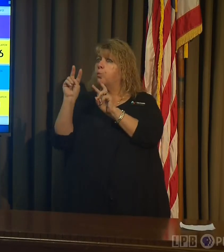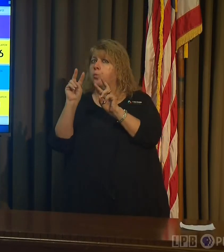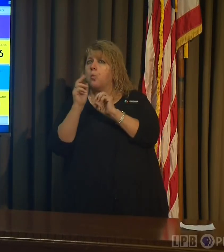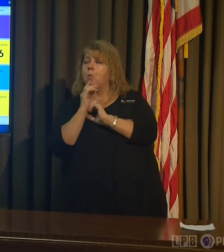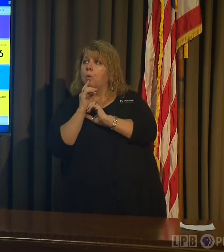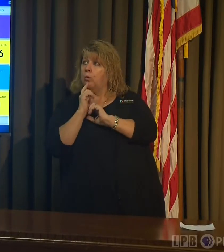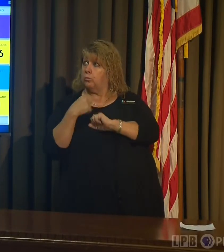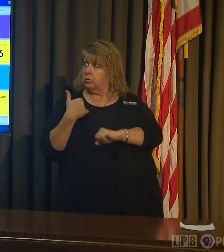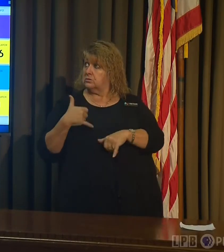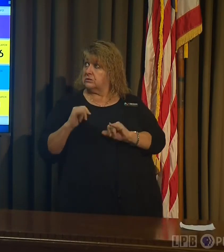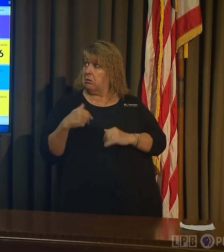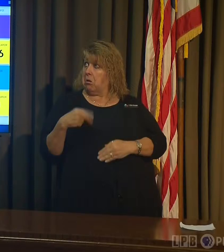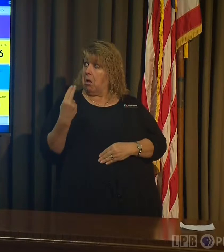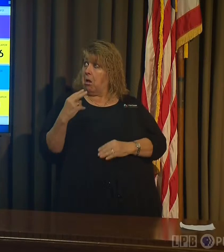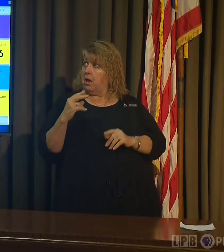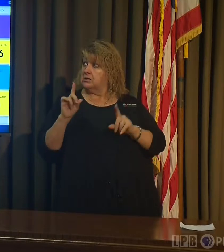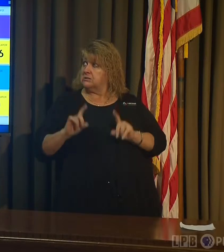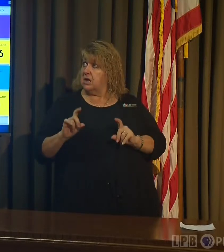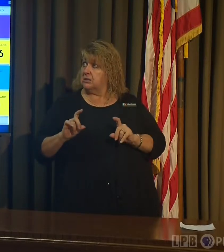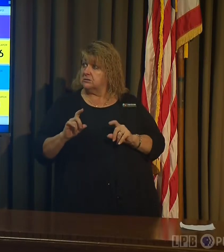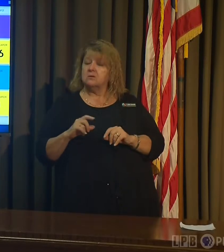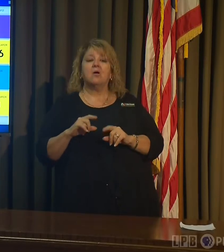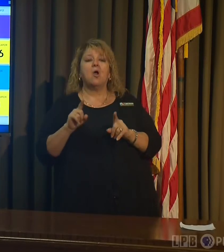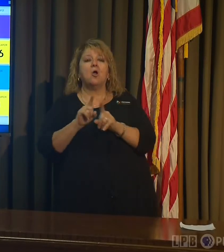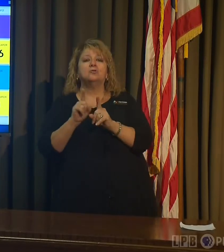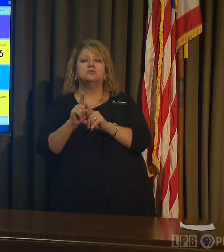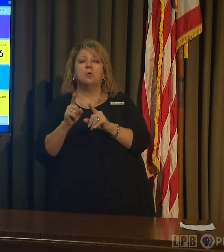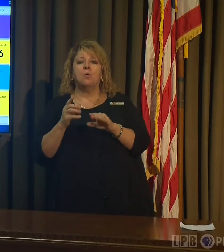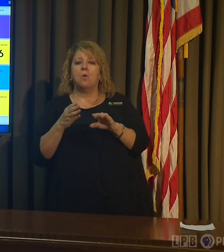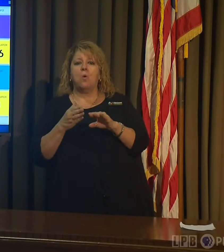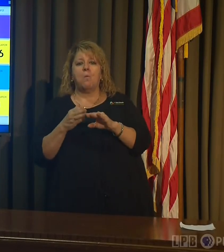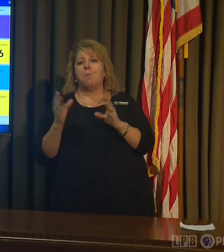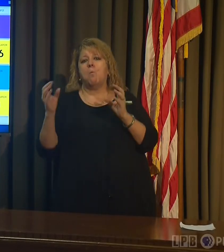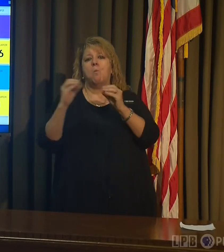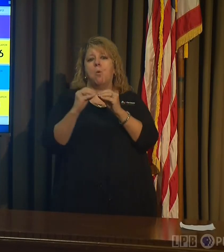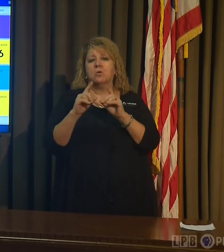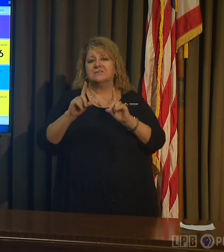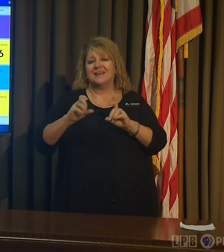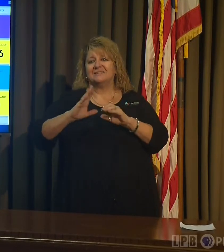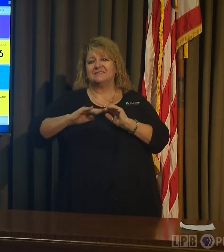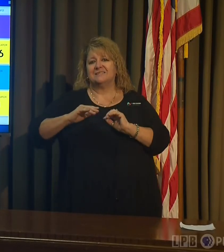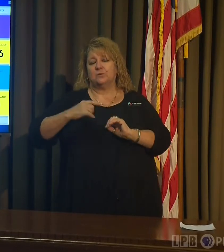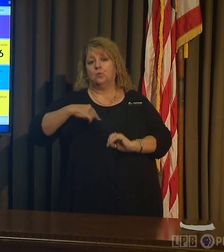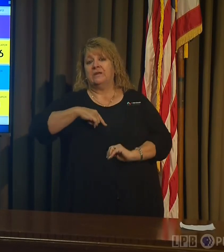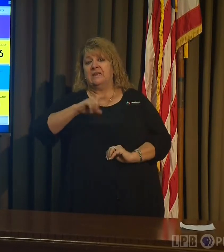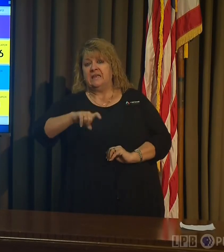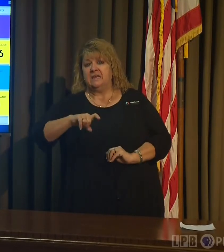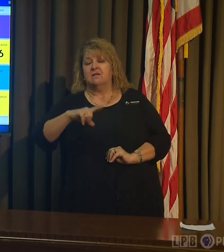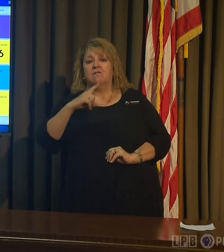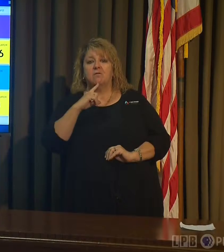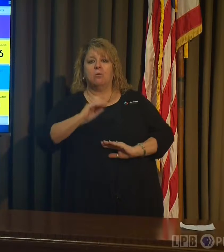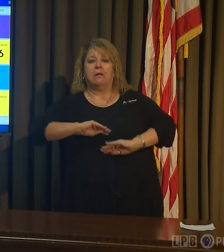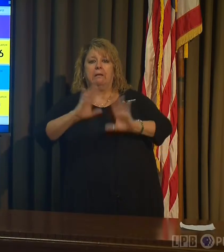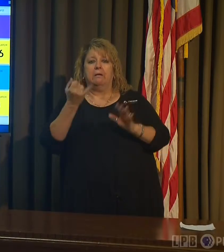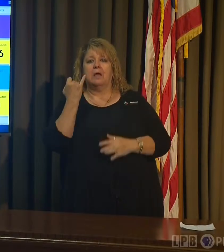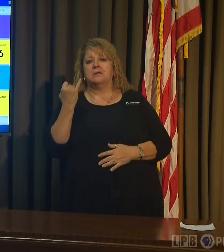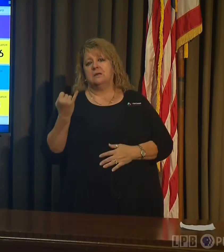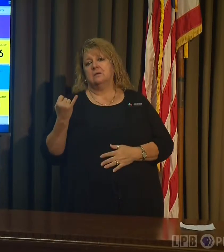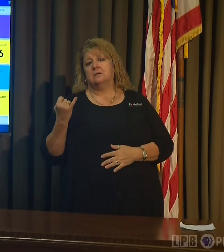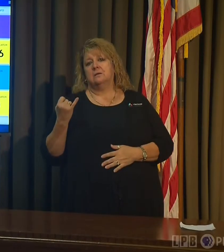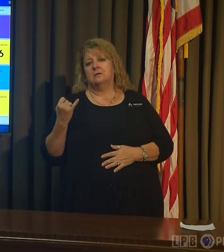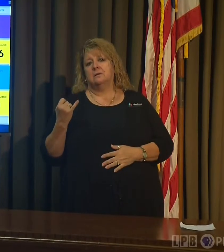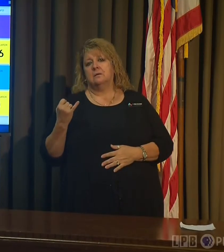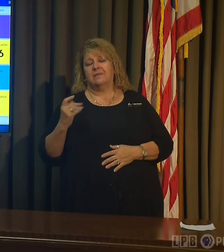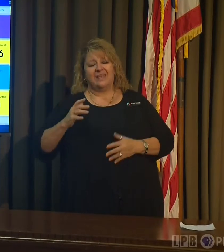us, and well in excess of the amount of tests that we need in order to have a clear idea of what's